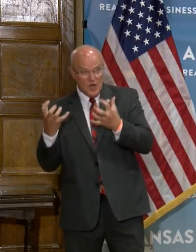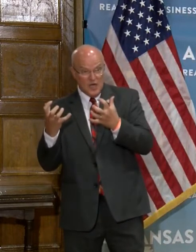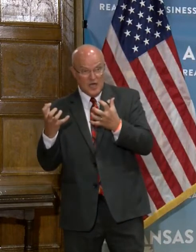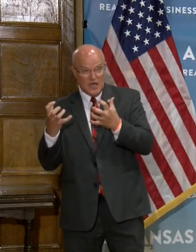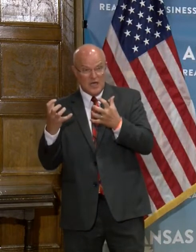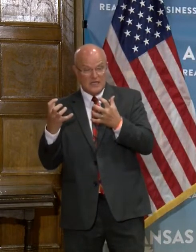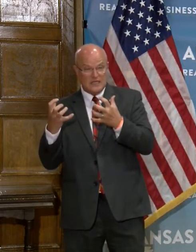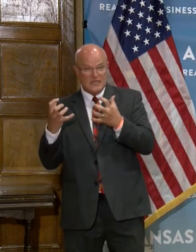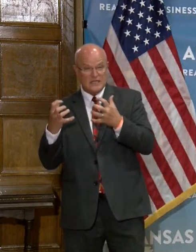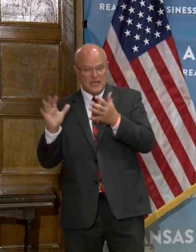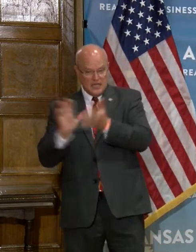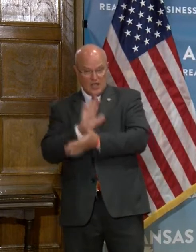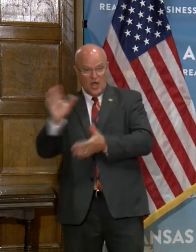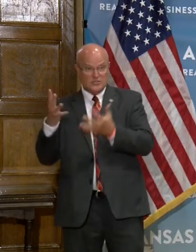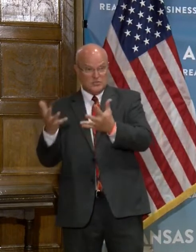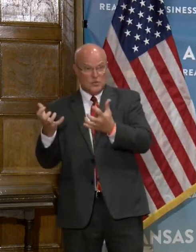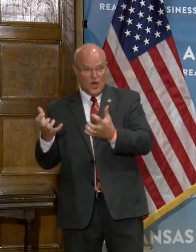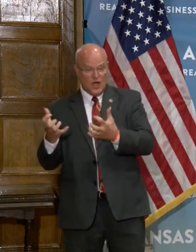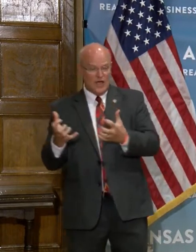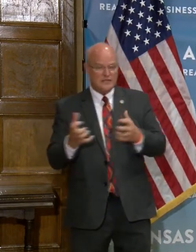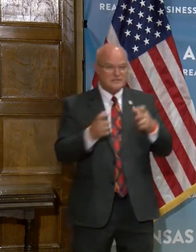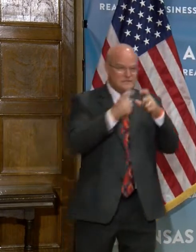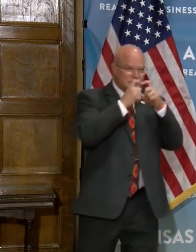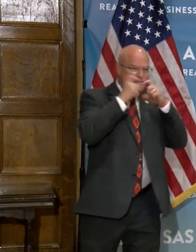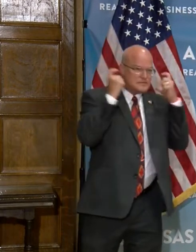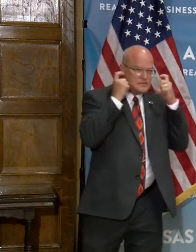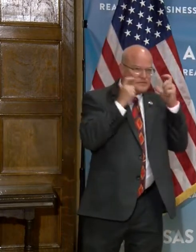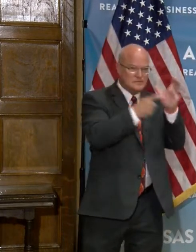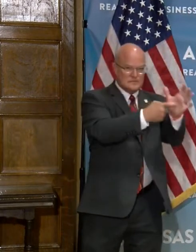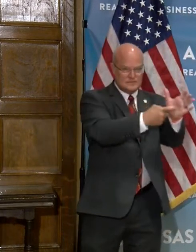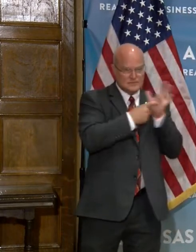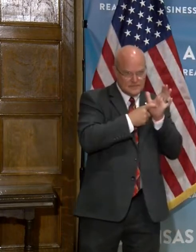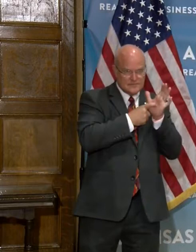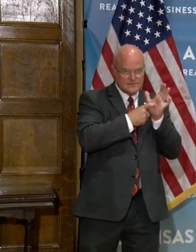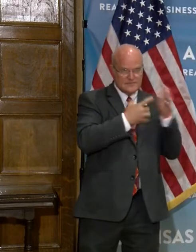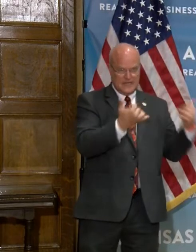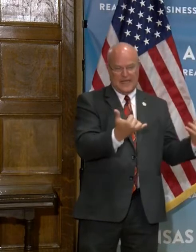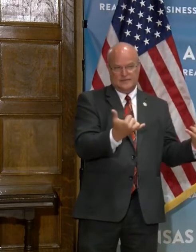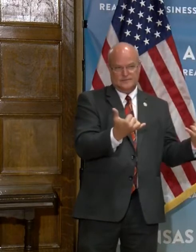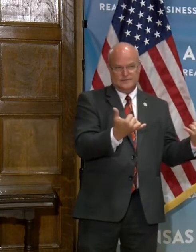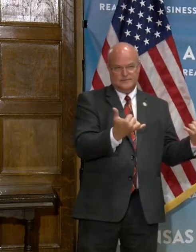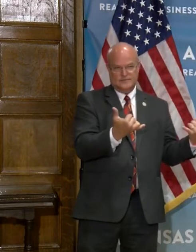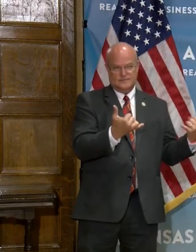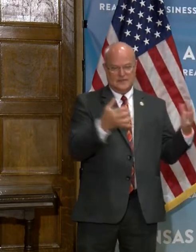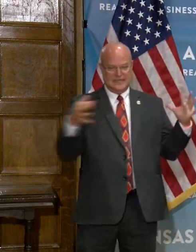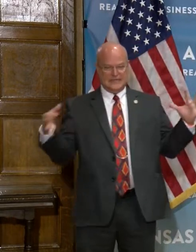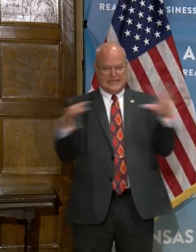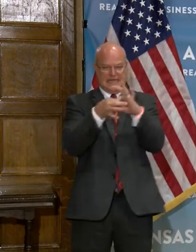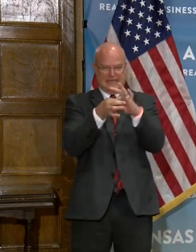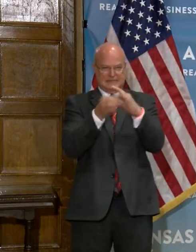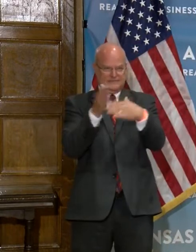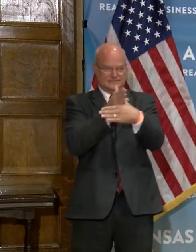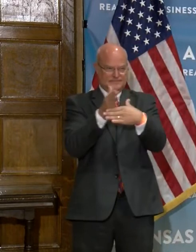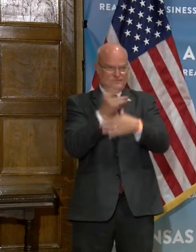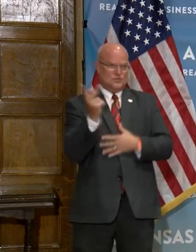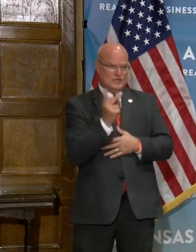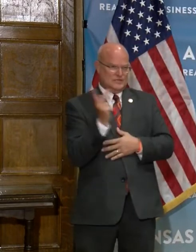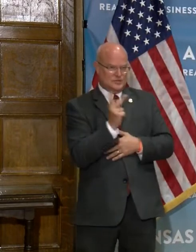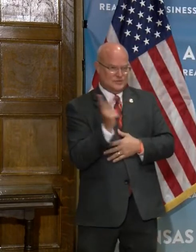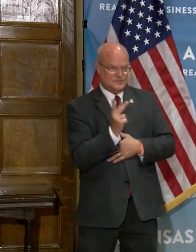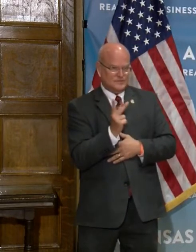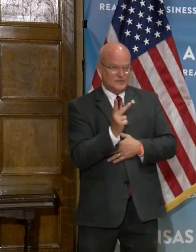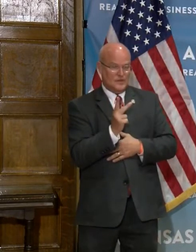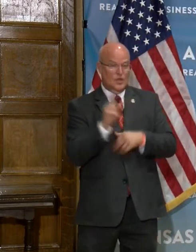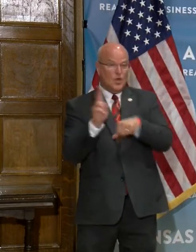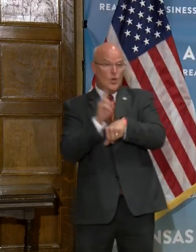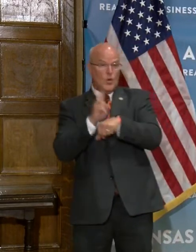and beyond that in college, we need to concentrate on this mask now. There's a connection between the two. We